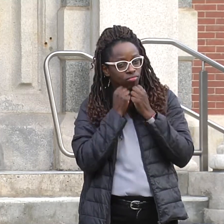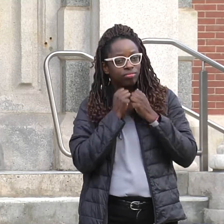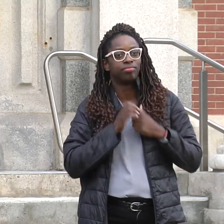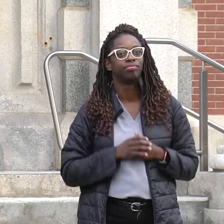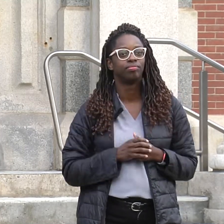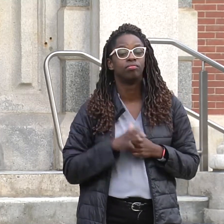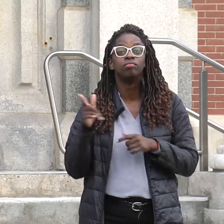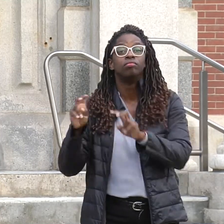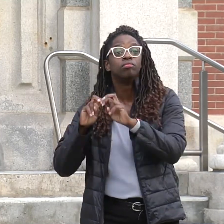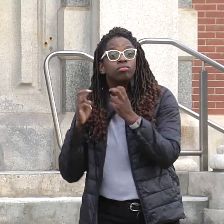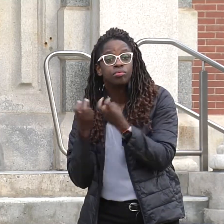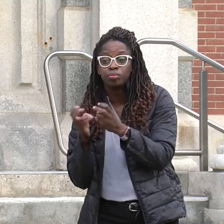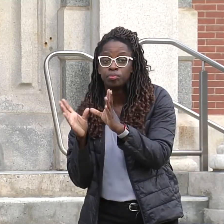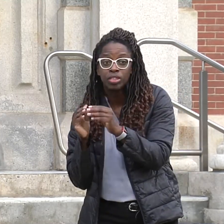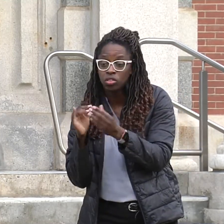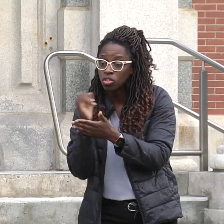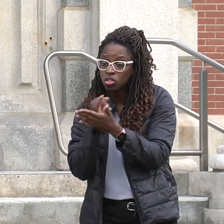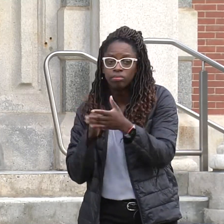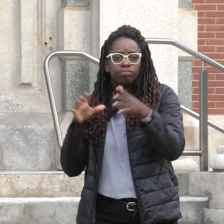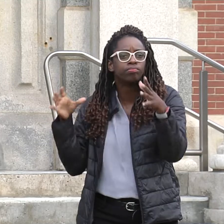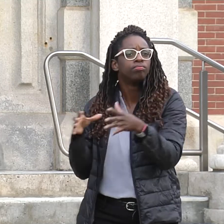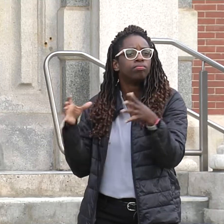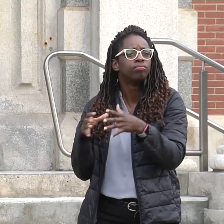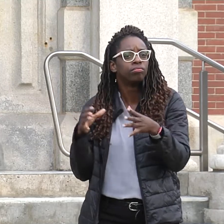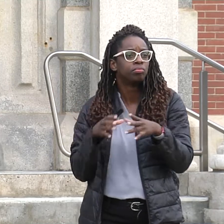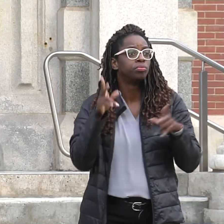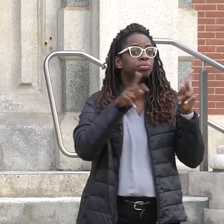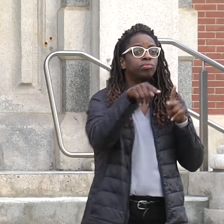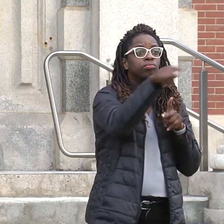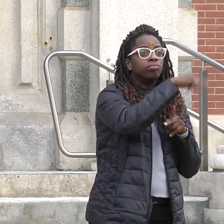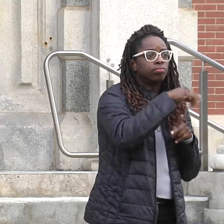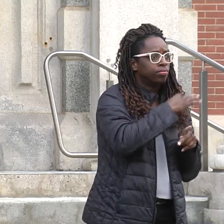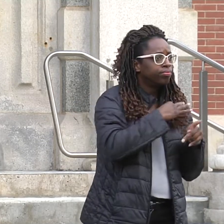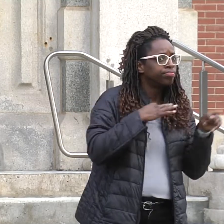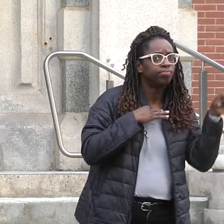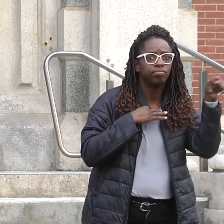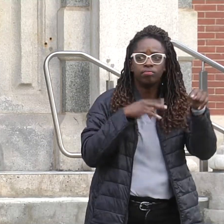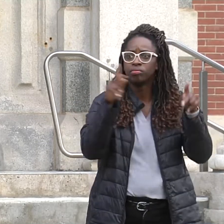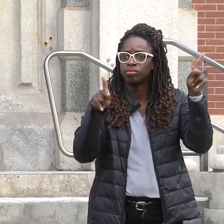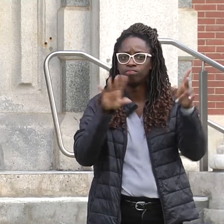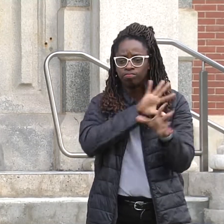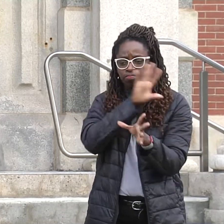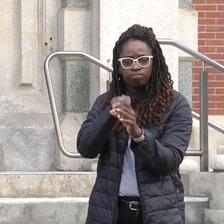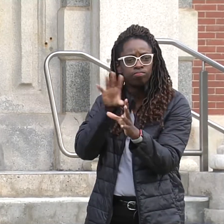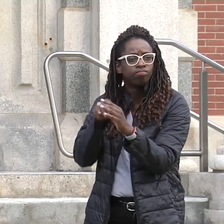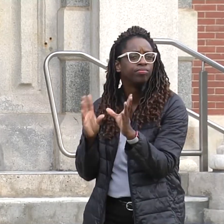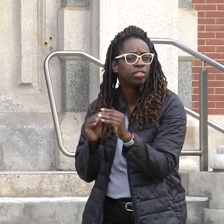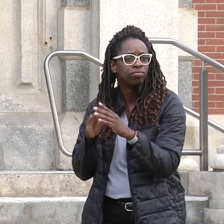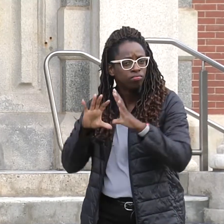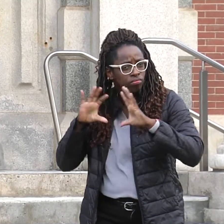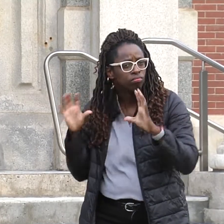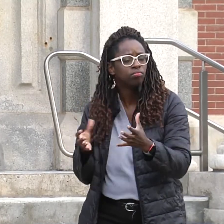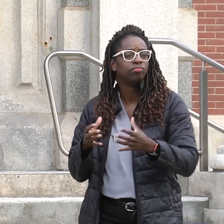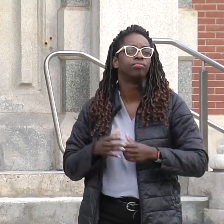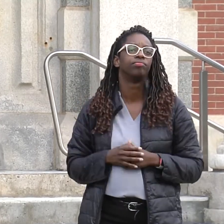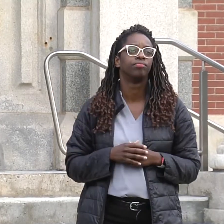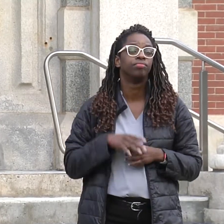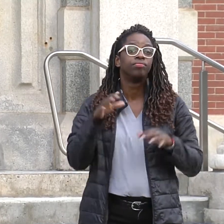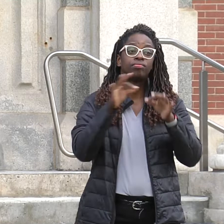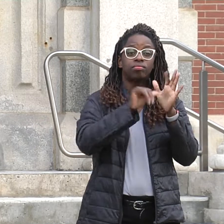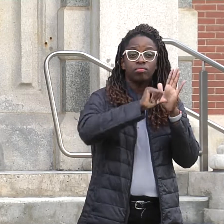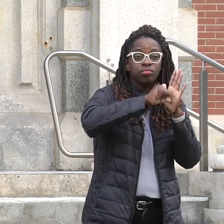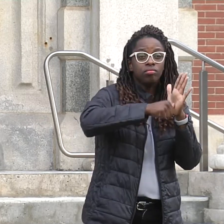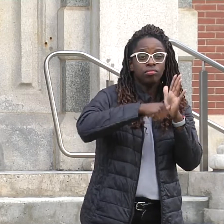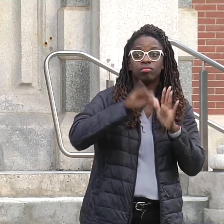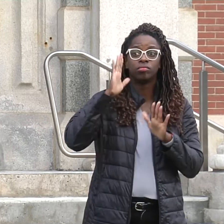Culture Office had with JP residents before the project, before I was even hired. One of the things folks said was, let's keep JP weird. And